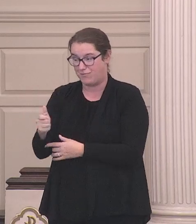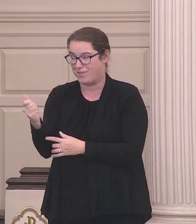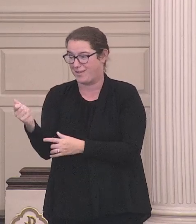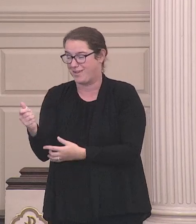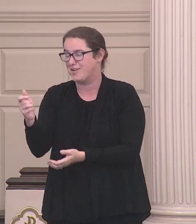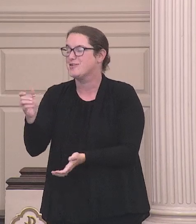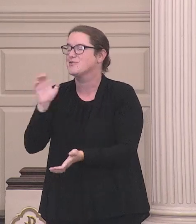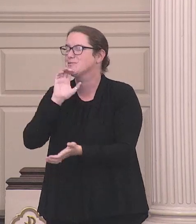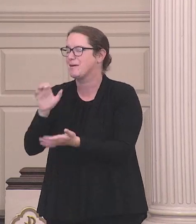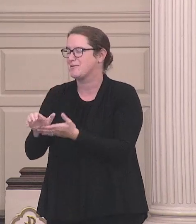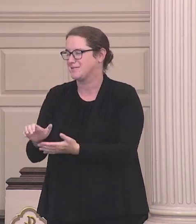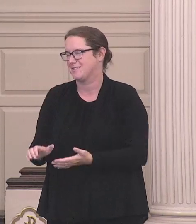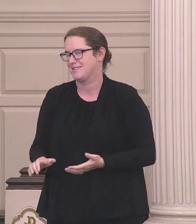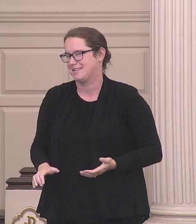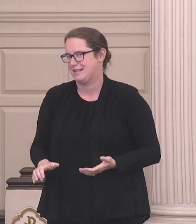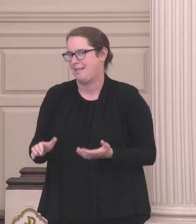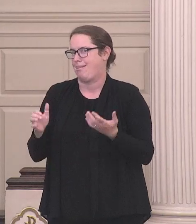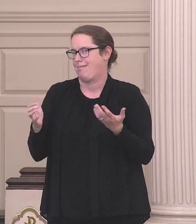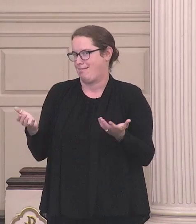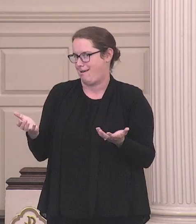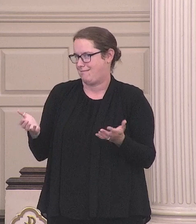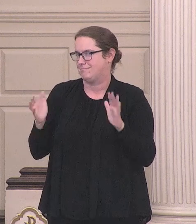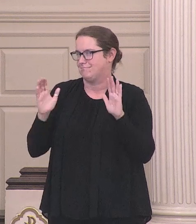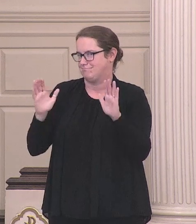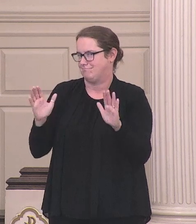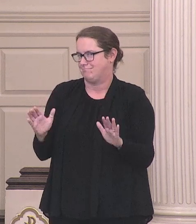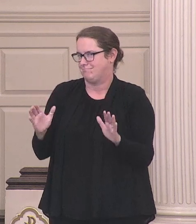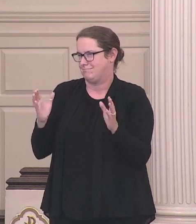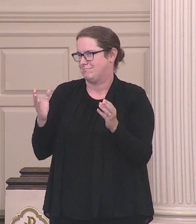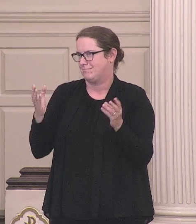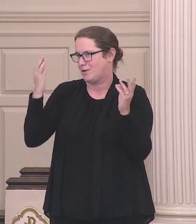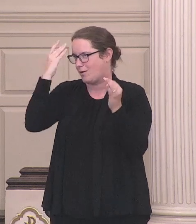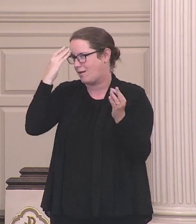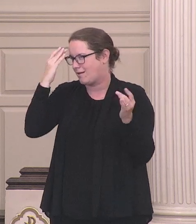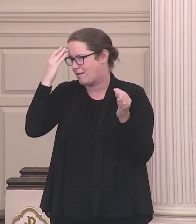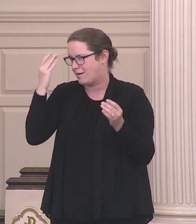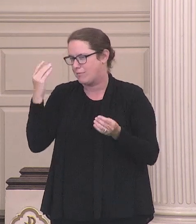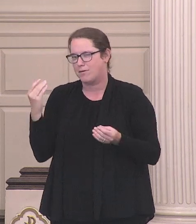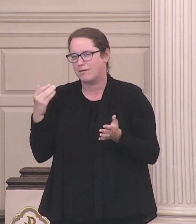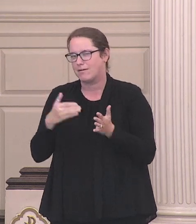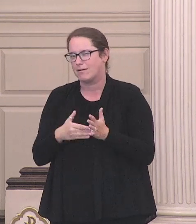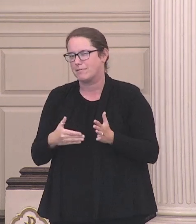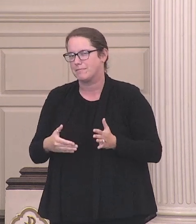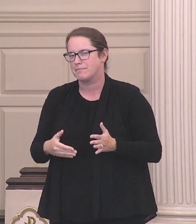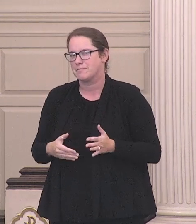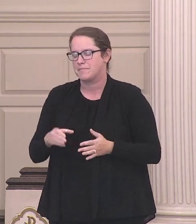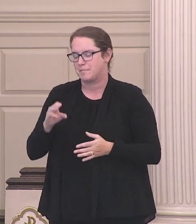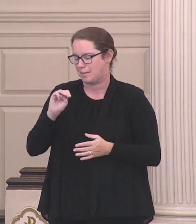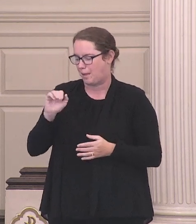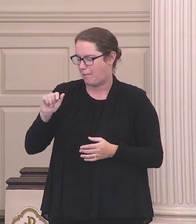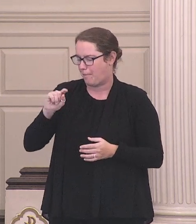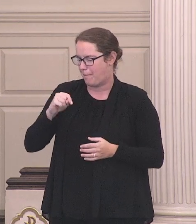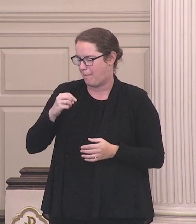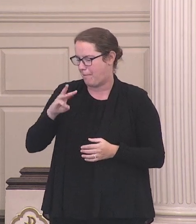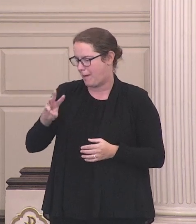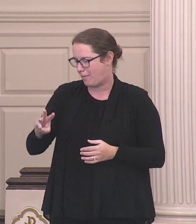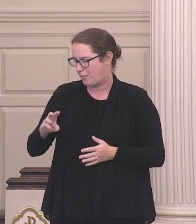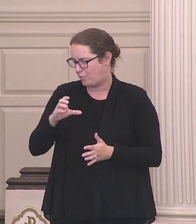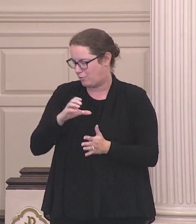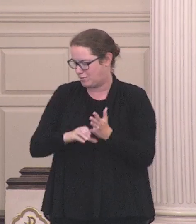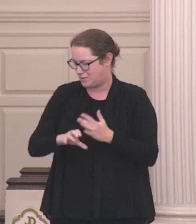Maybe this could be a wonderful idea for us to revisit. Matthew chapter 7, verse